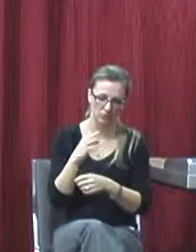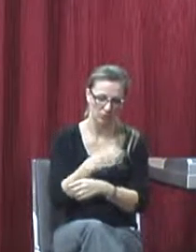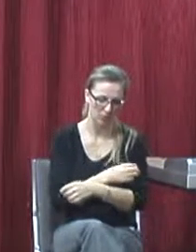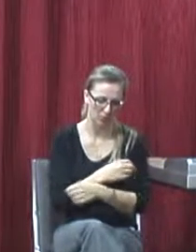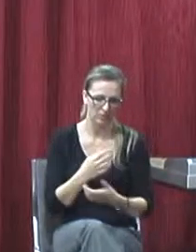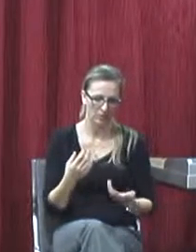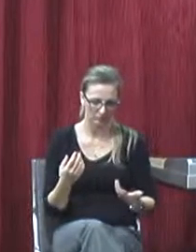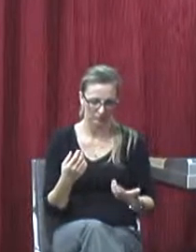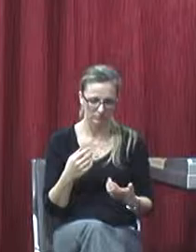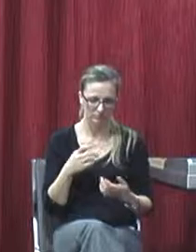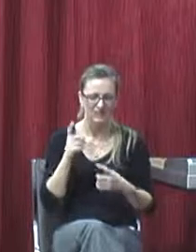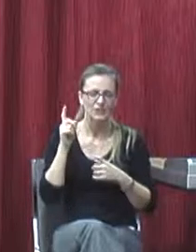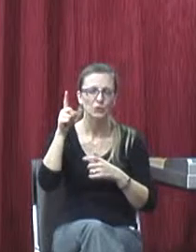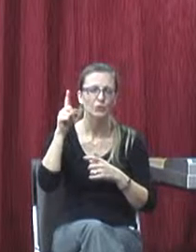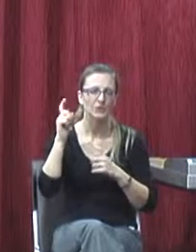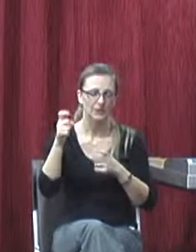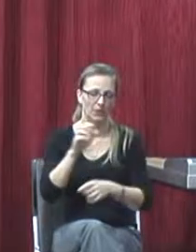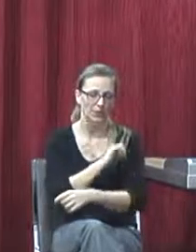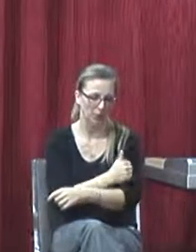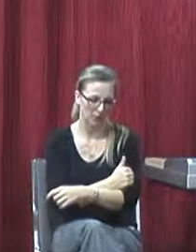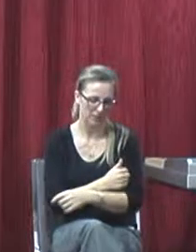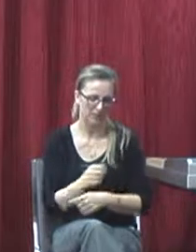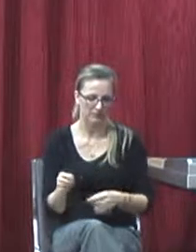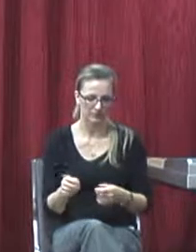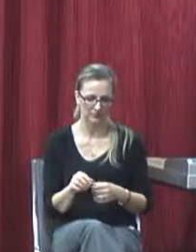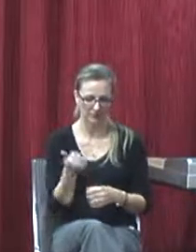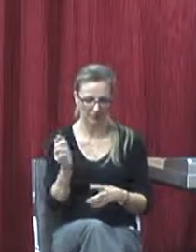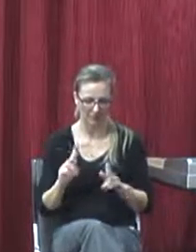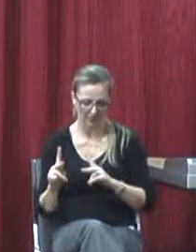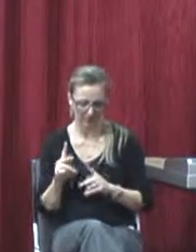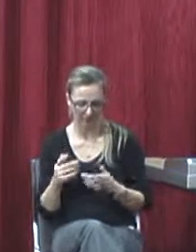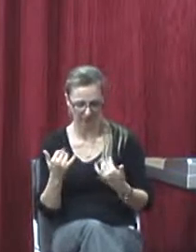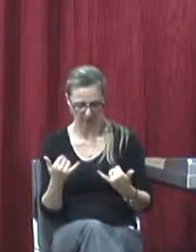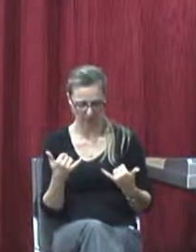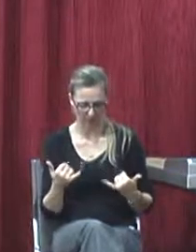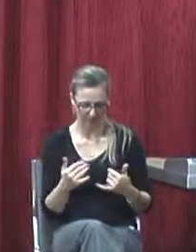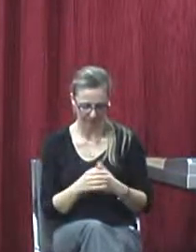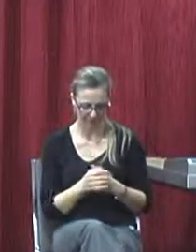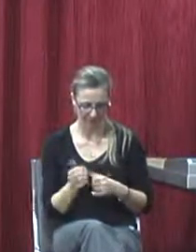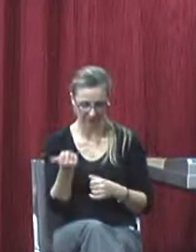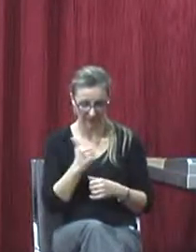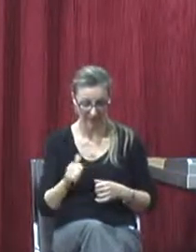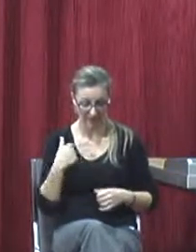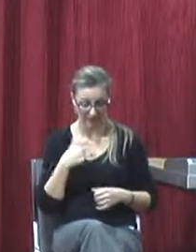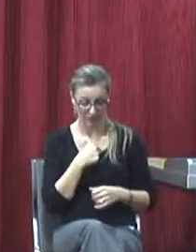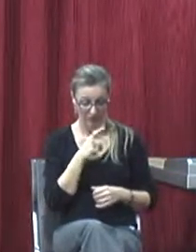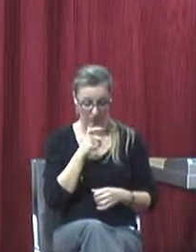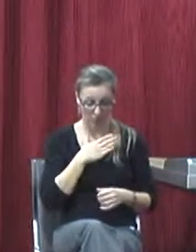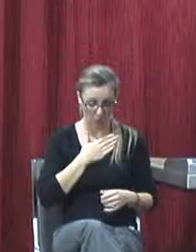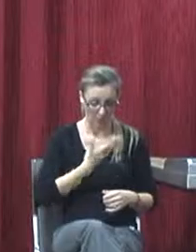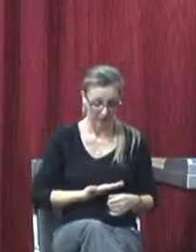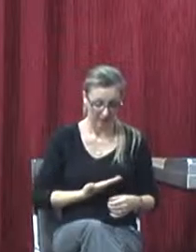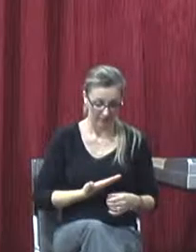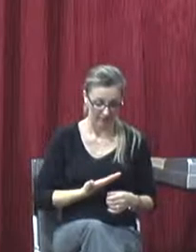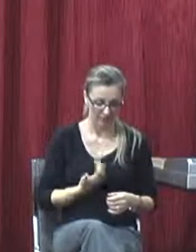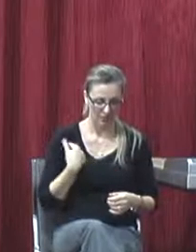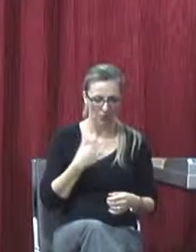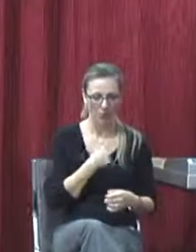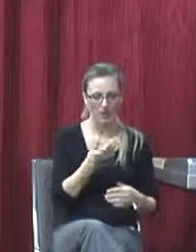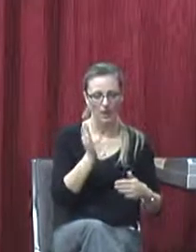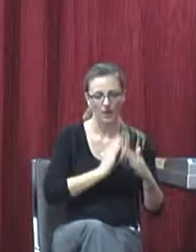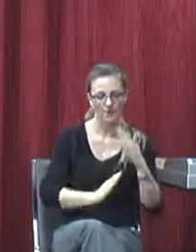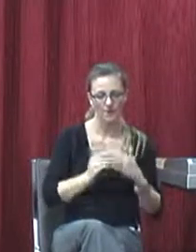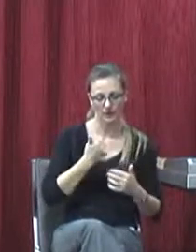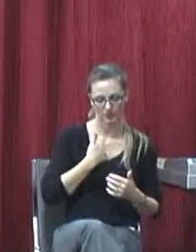the godly authority that you have established. And so right now, any of us who are willing, Lord God, we humble